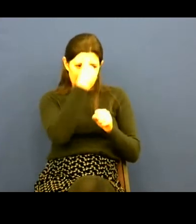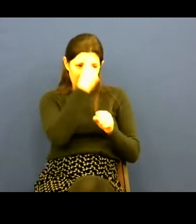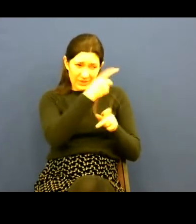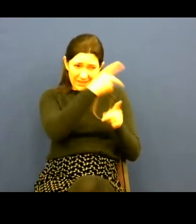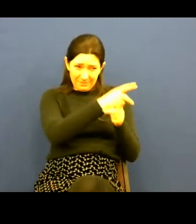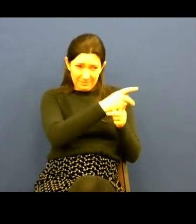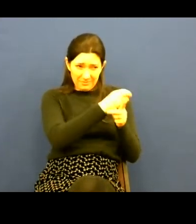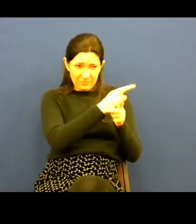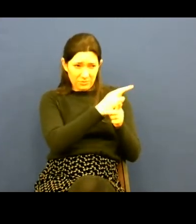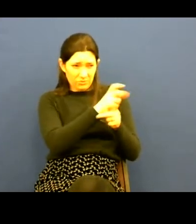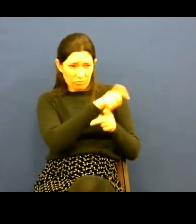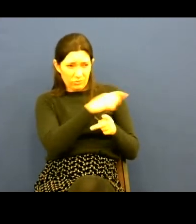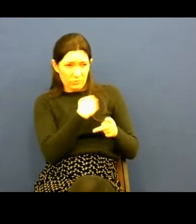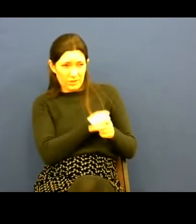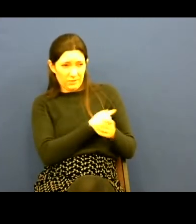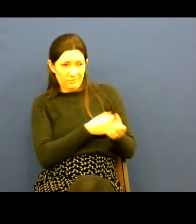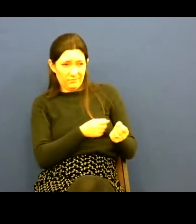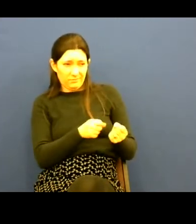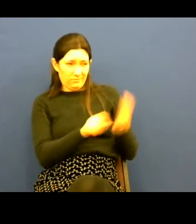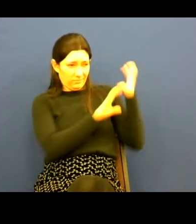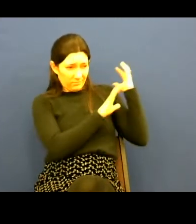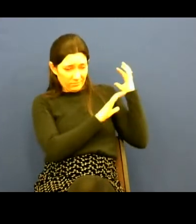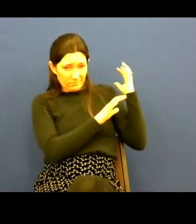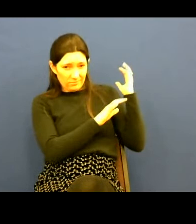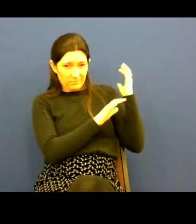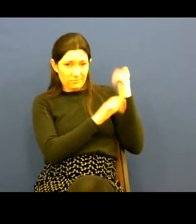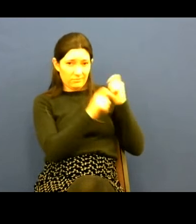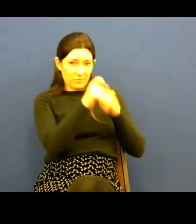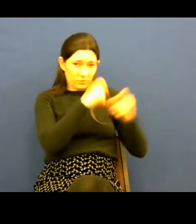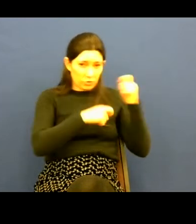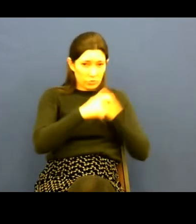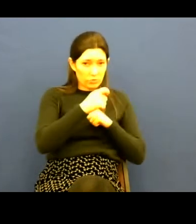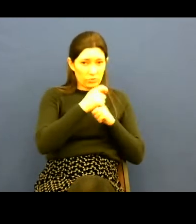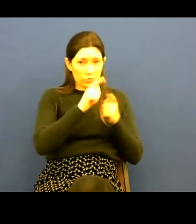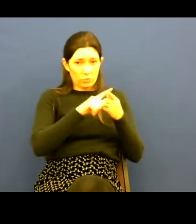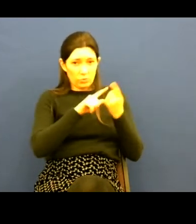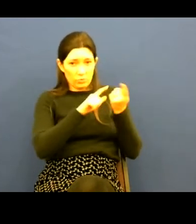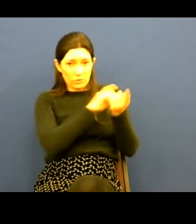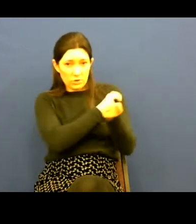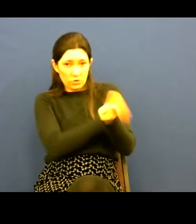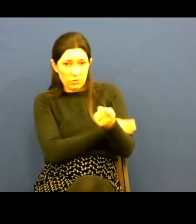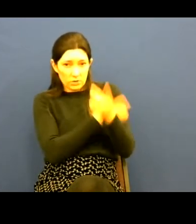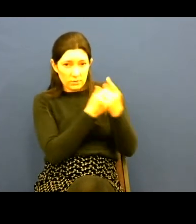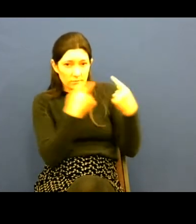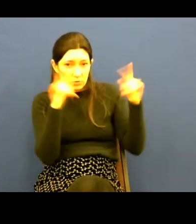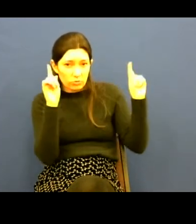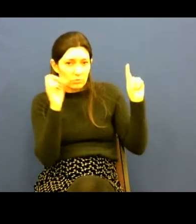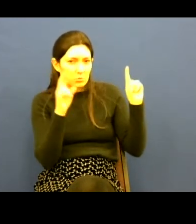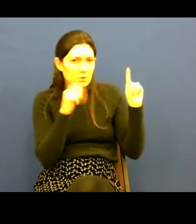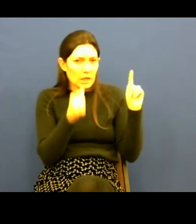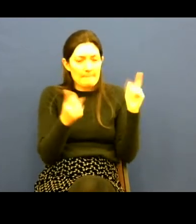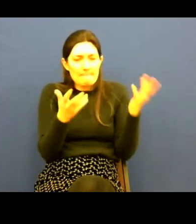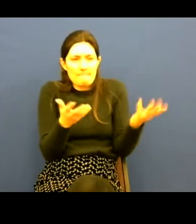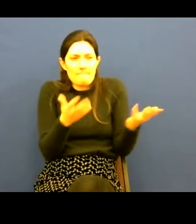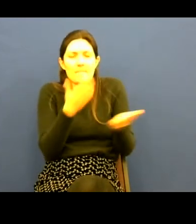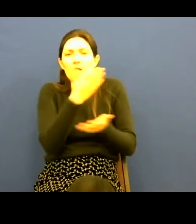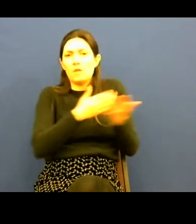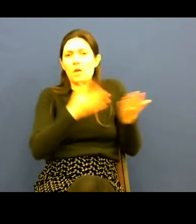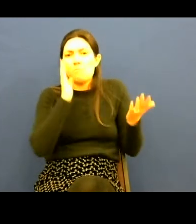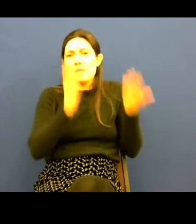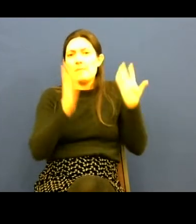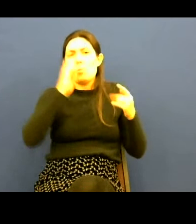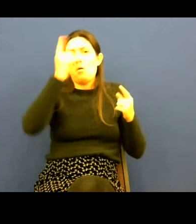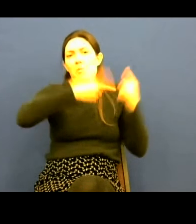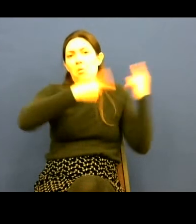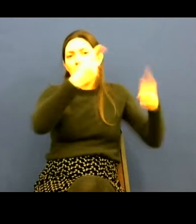to convert them or not. So there might be a couple of these. Again, this number could go down if there's a couple of these that we basically say, you